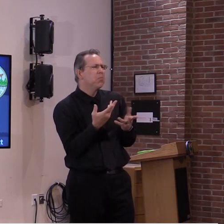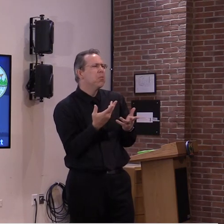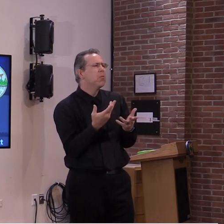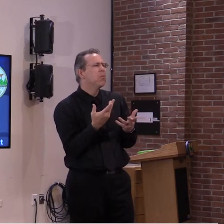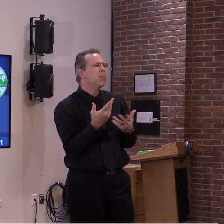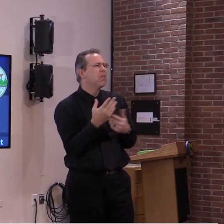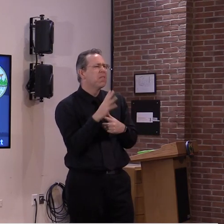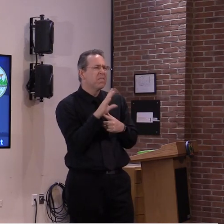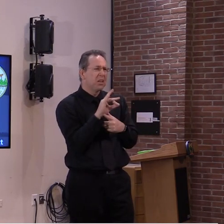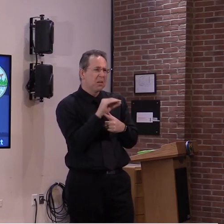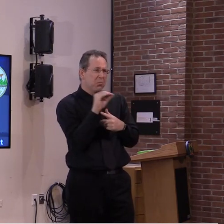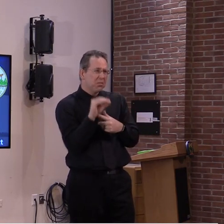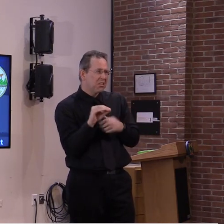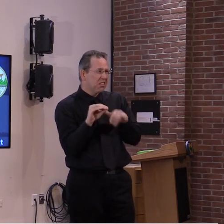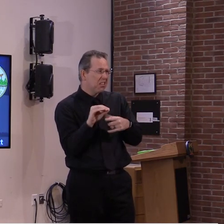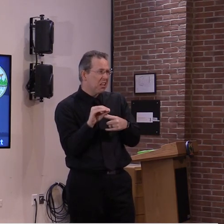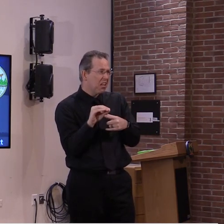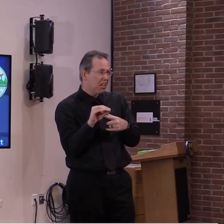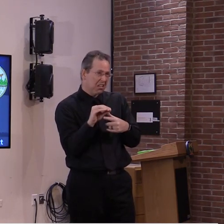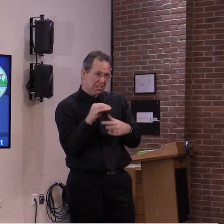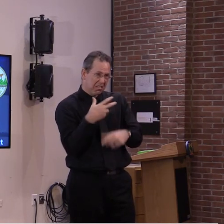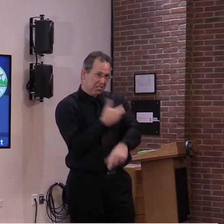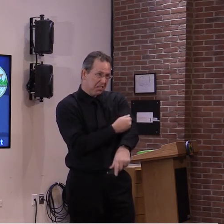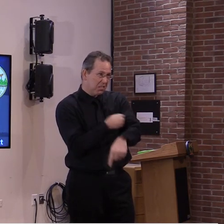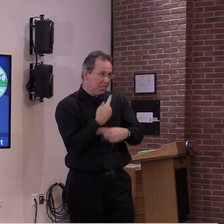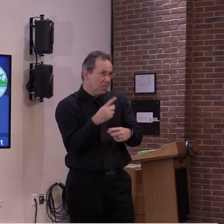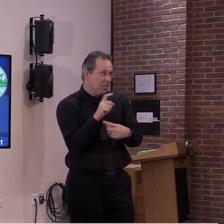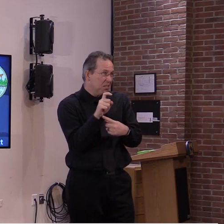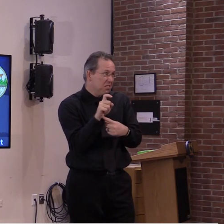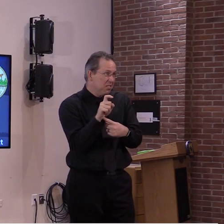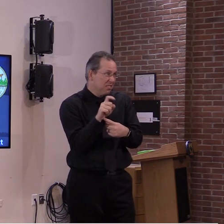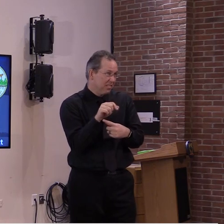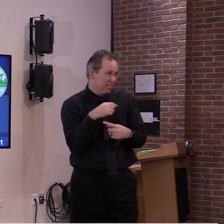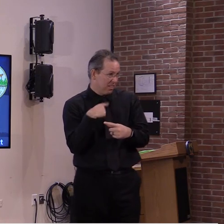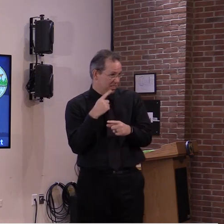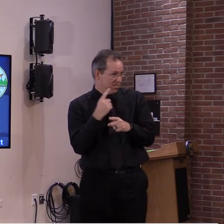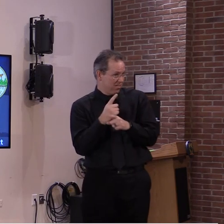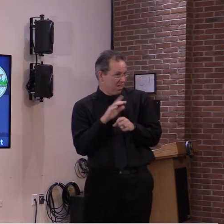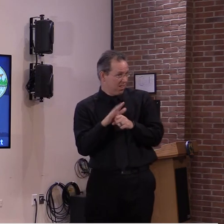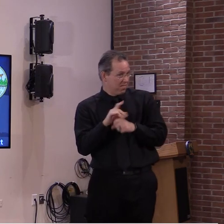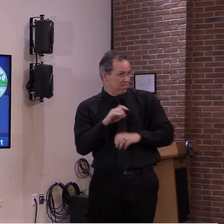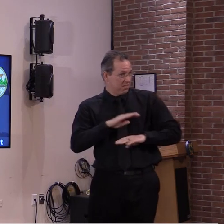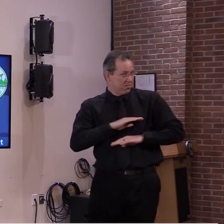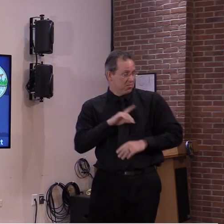number? It's never good enough. We hope to get better as time goes on,